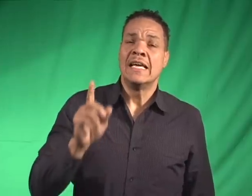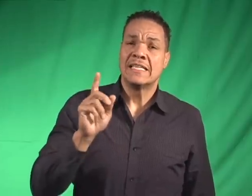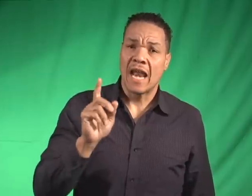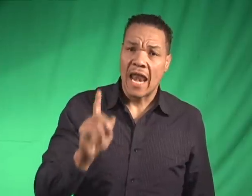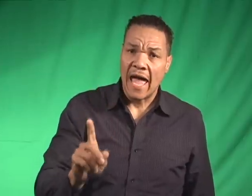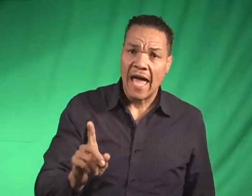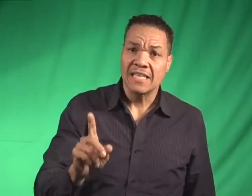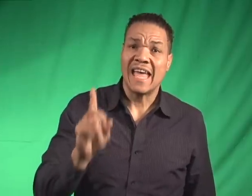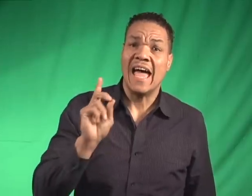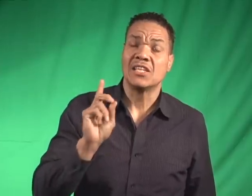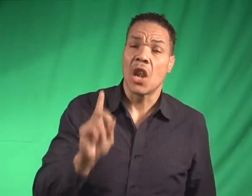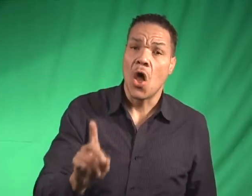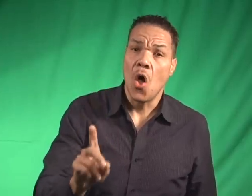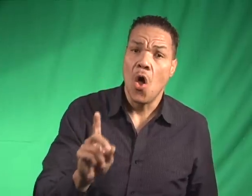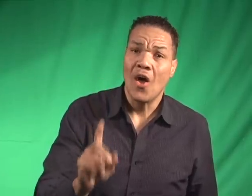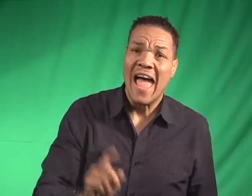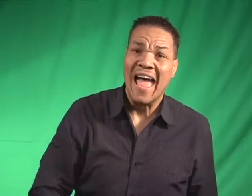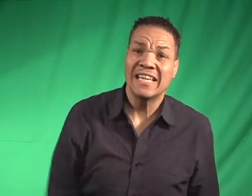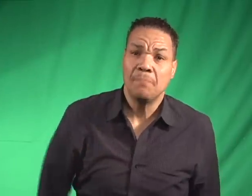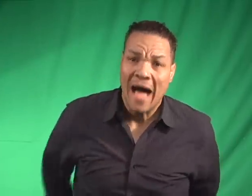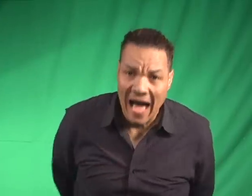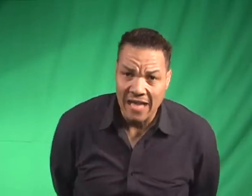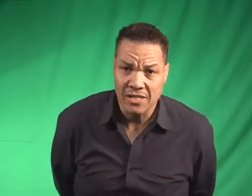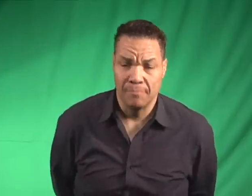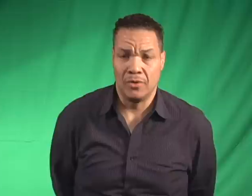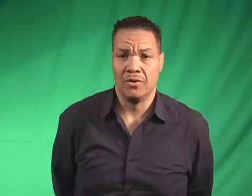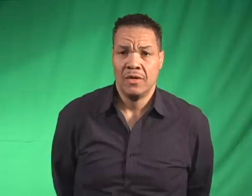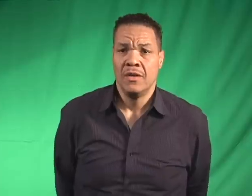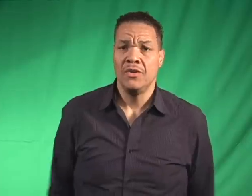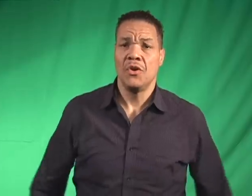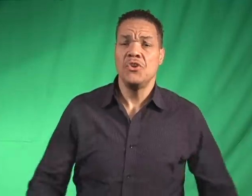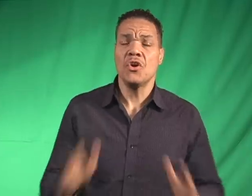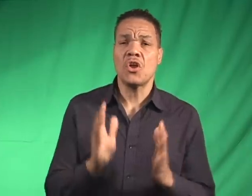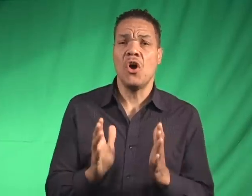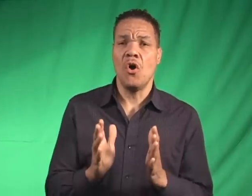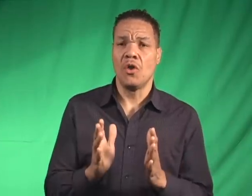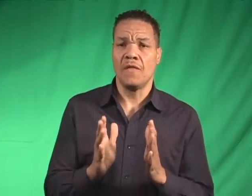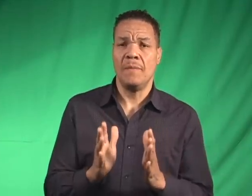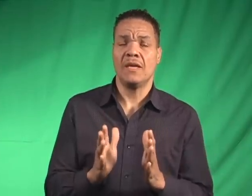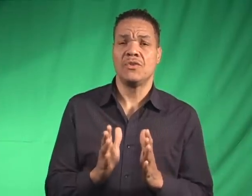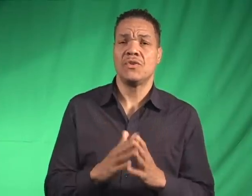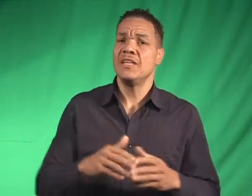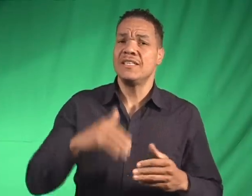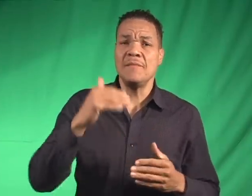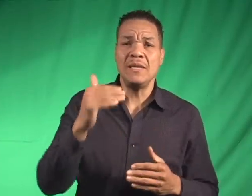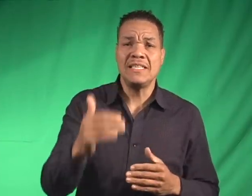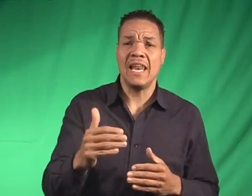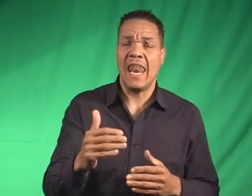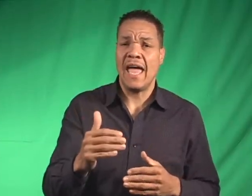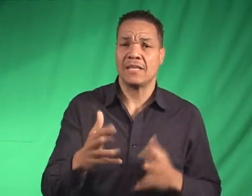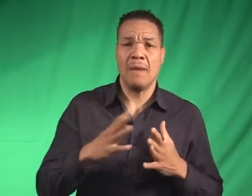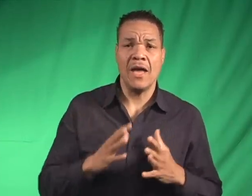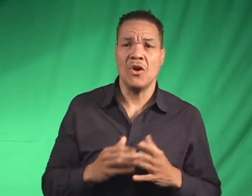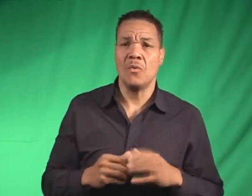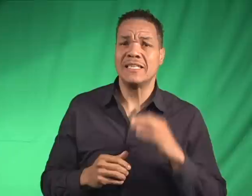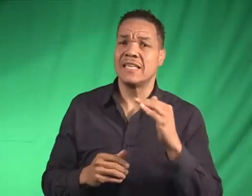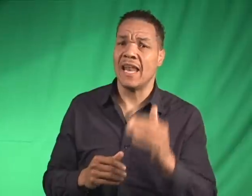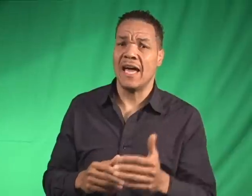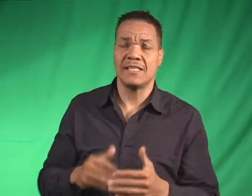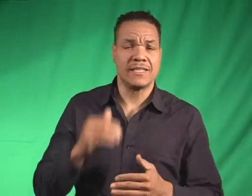to last as long as possible. You know, your goal on The Biggest Loser is simply to last. My goal was to last as